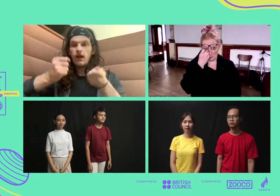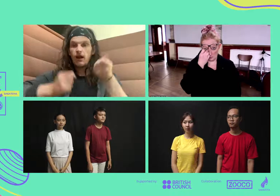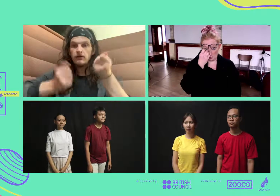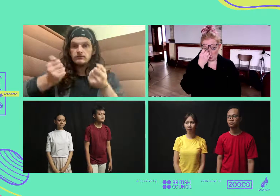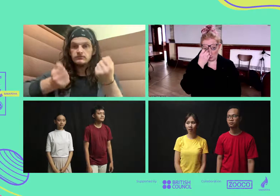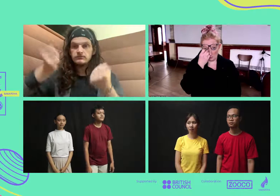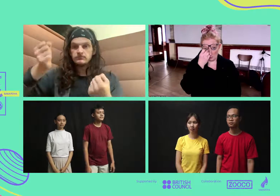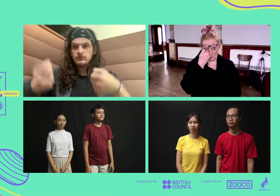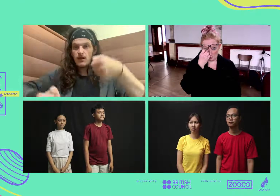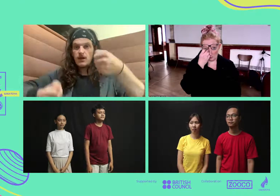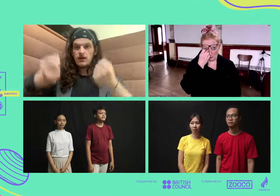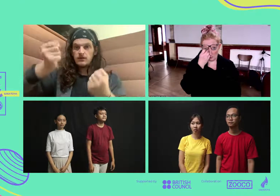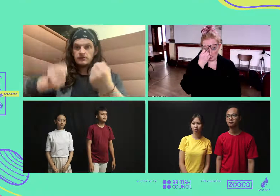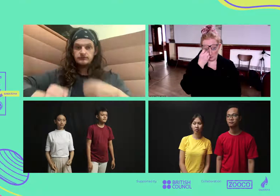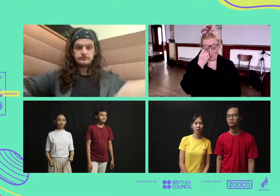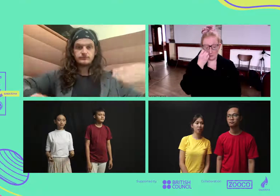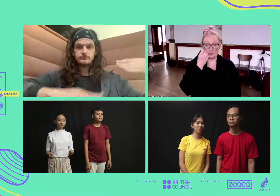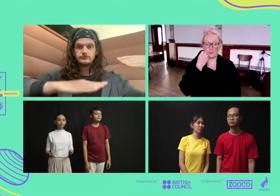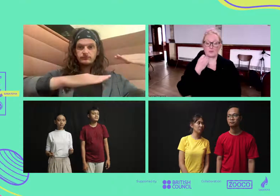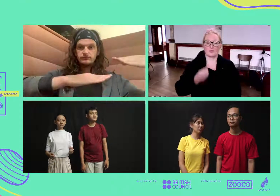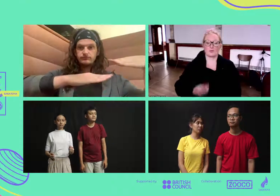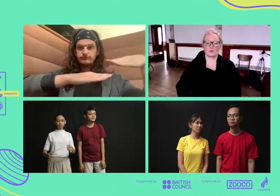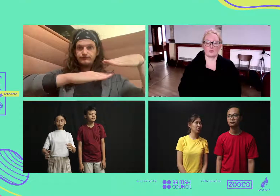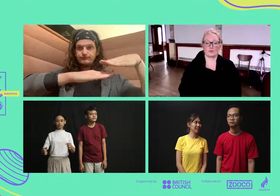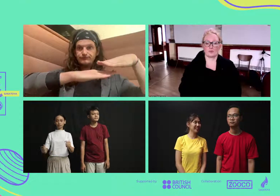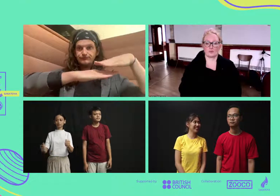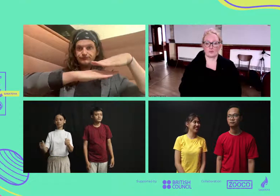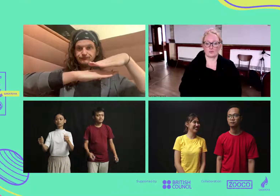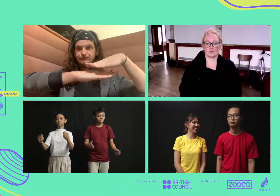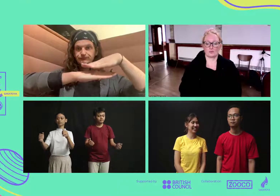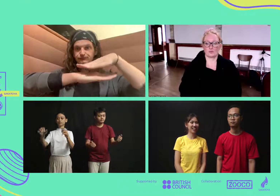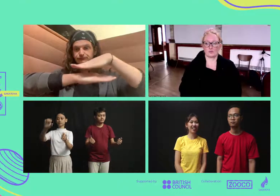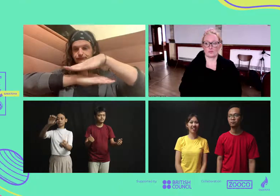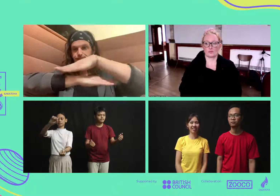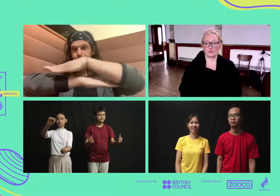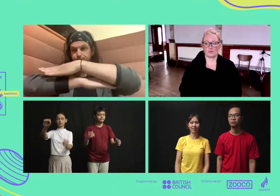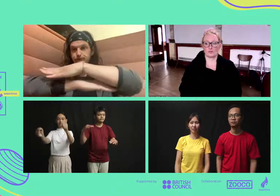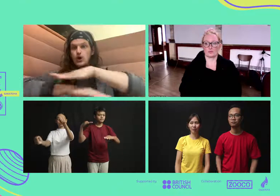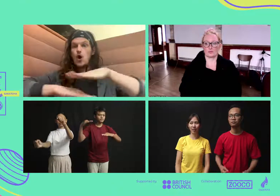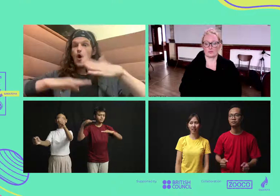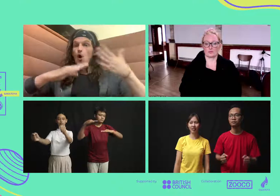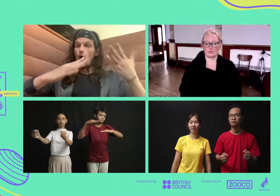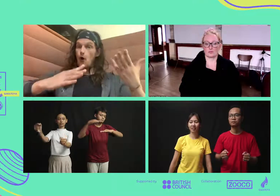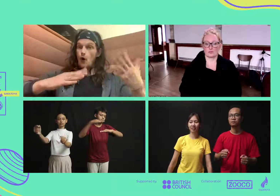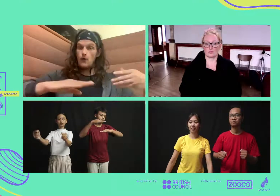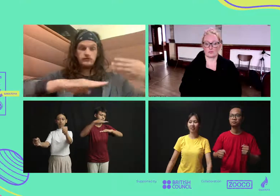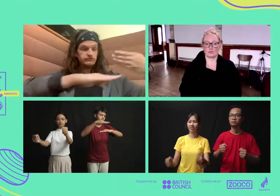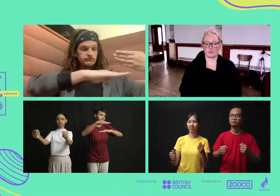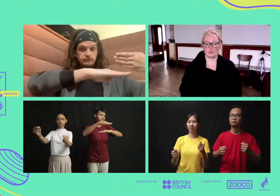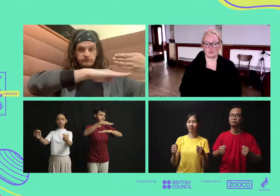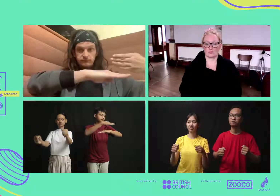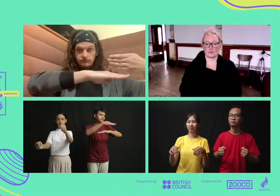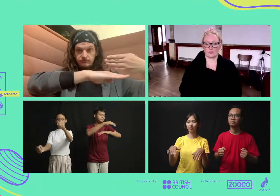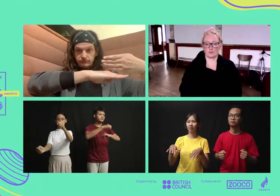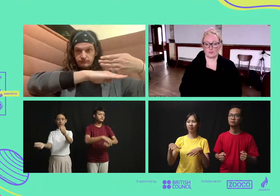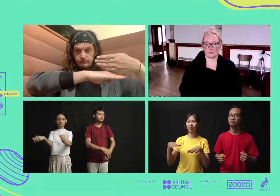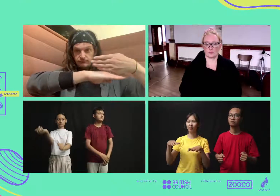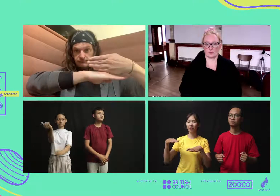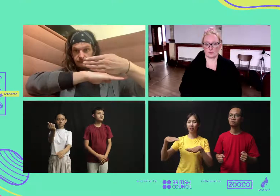clearly. So if you think about a car, okay, so I'm showing the car driving along